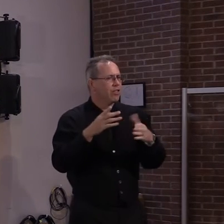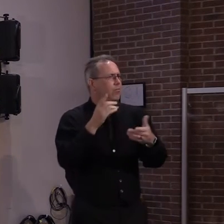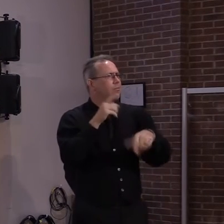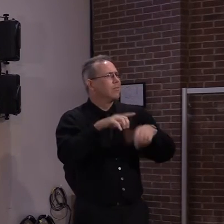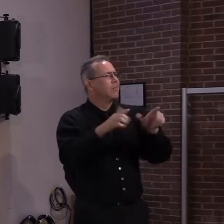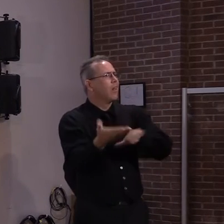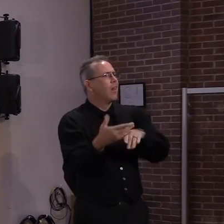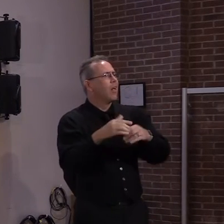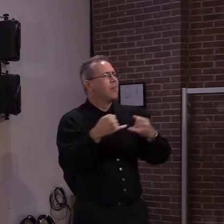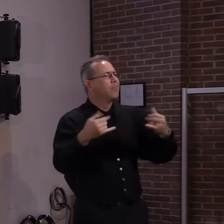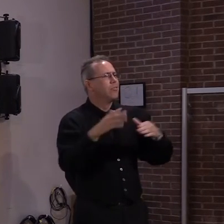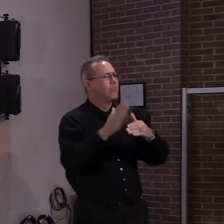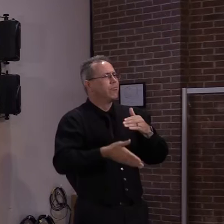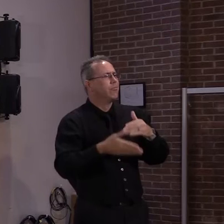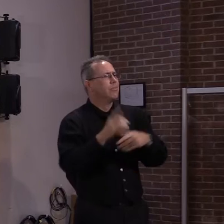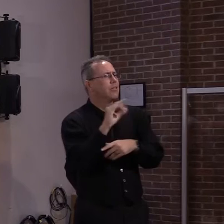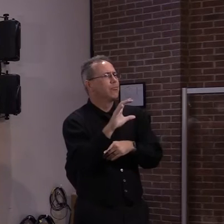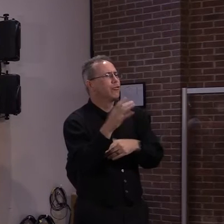flexibility.